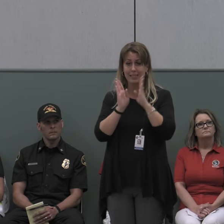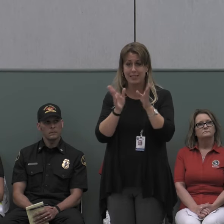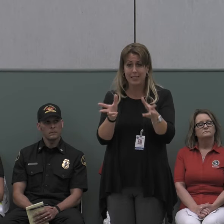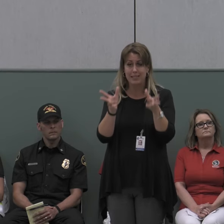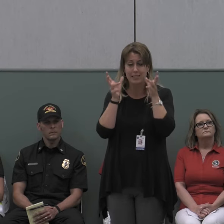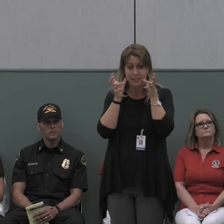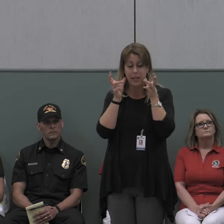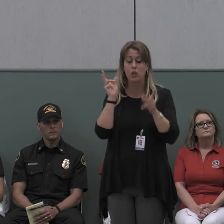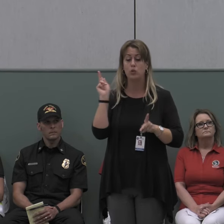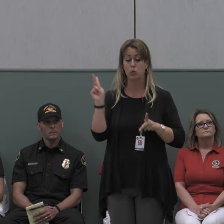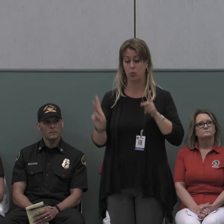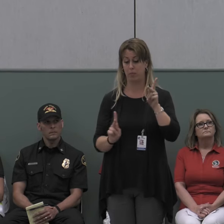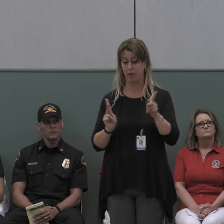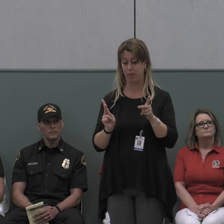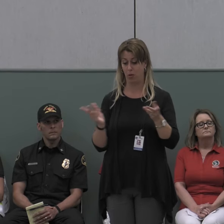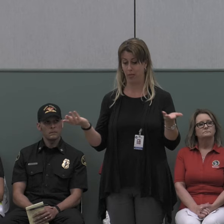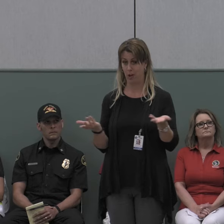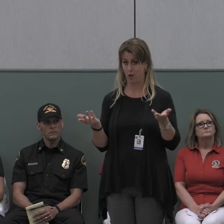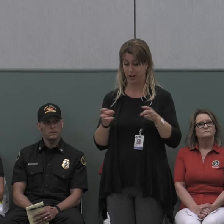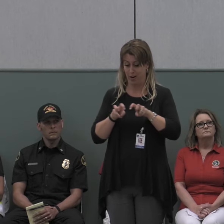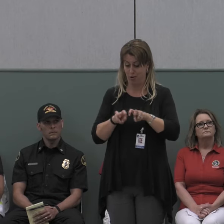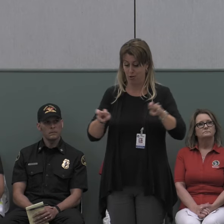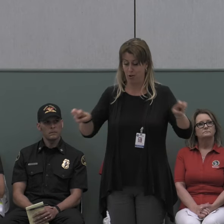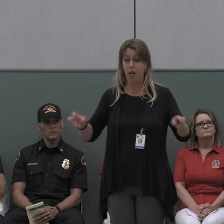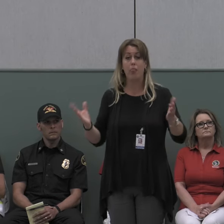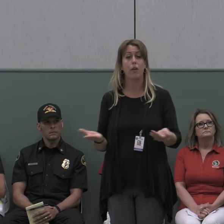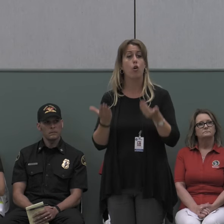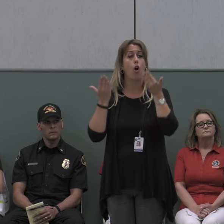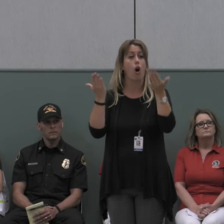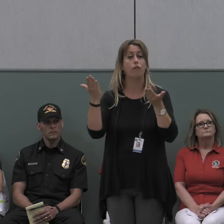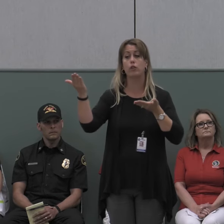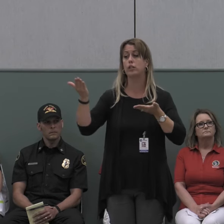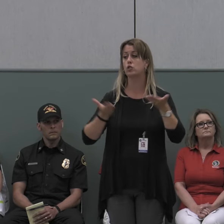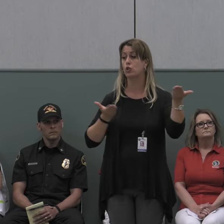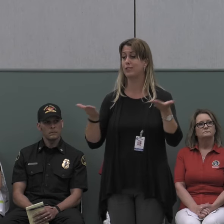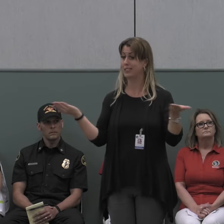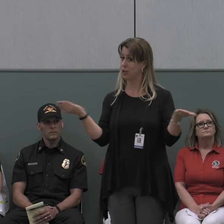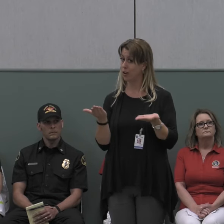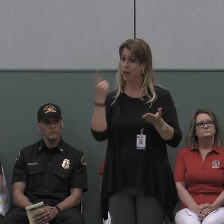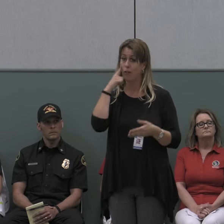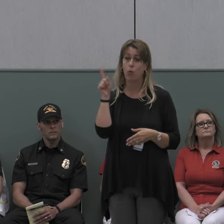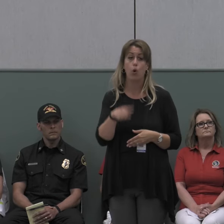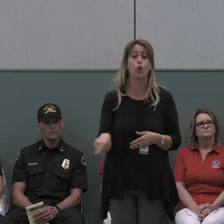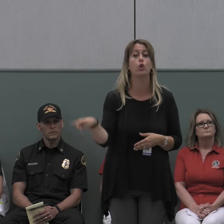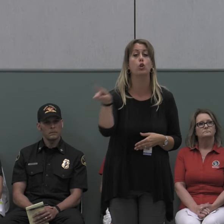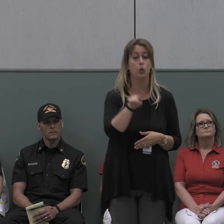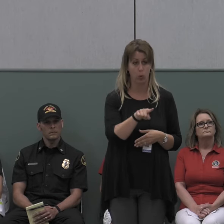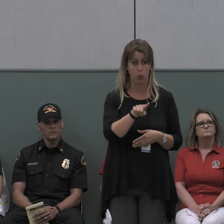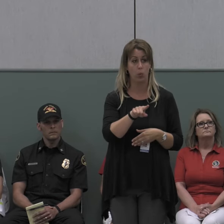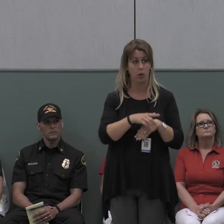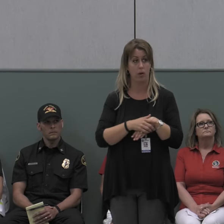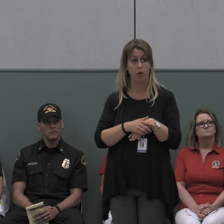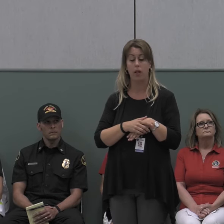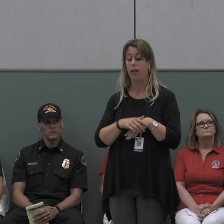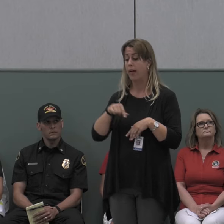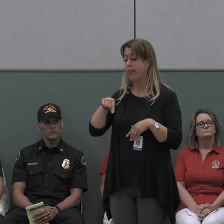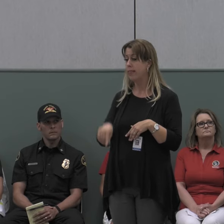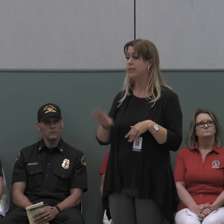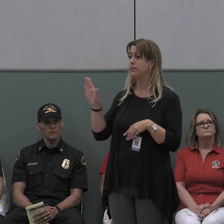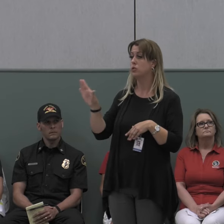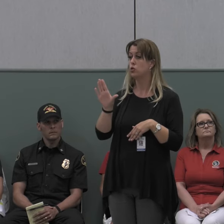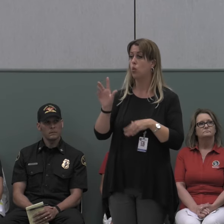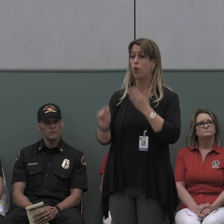services. They are here for you. This is your time to say, I need